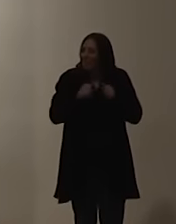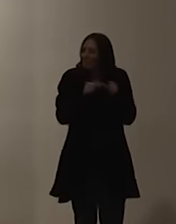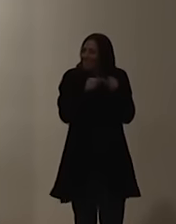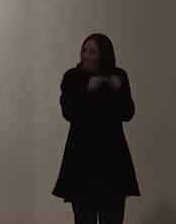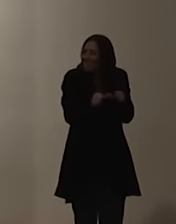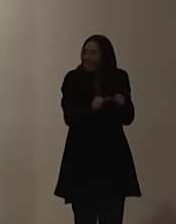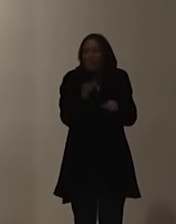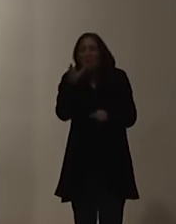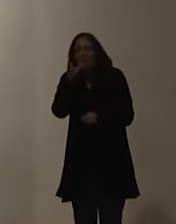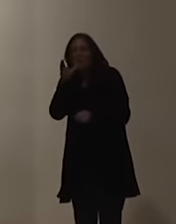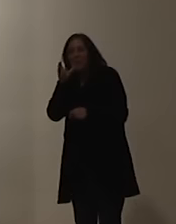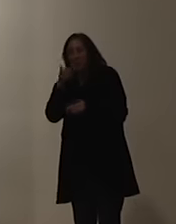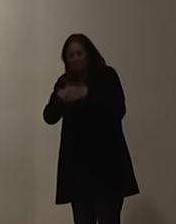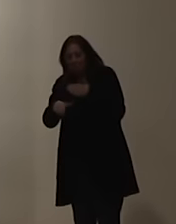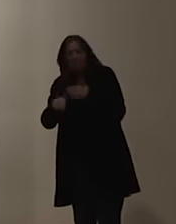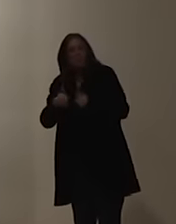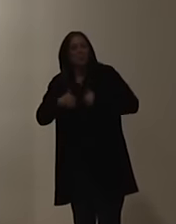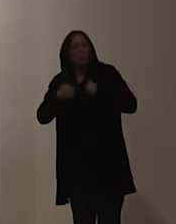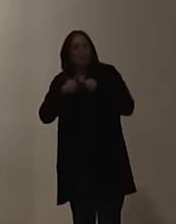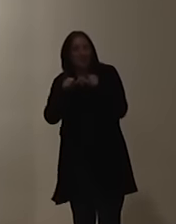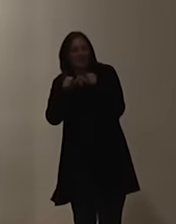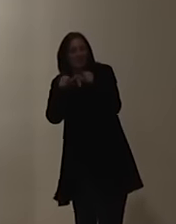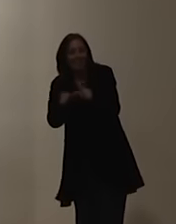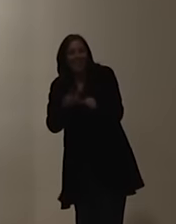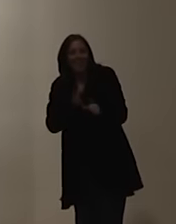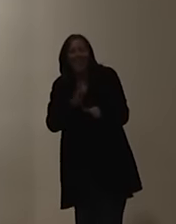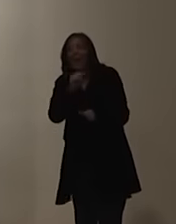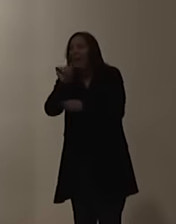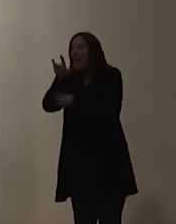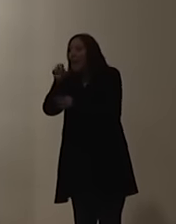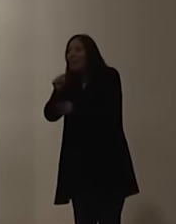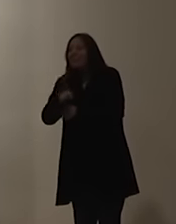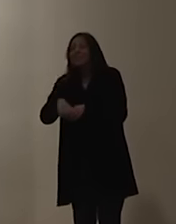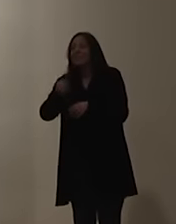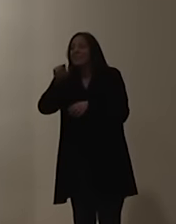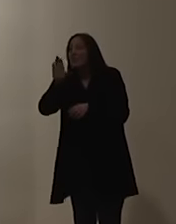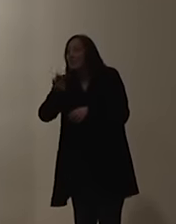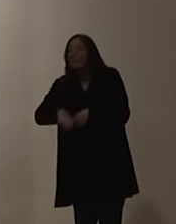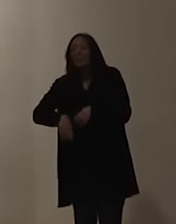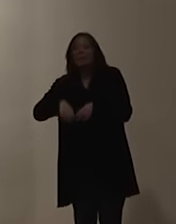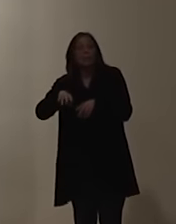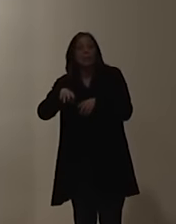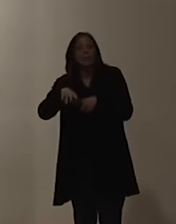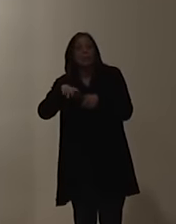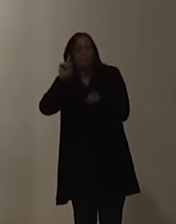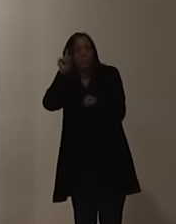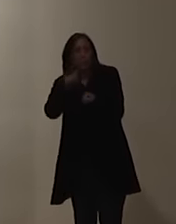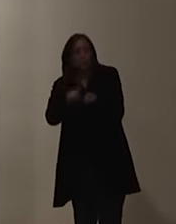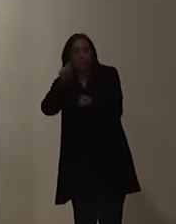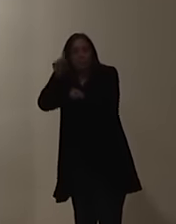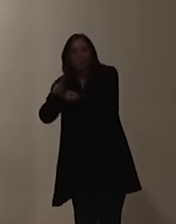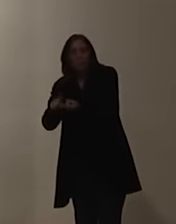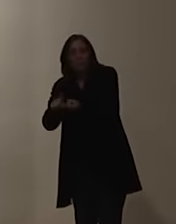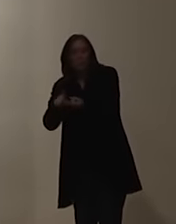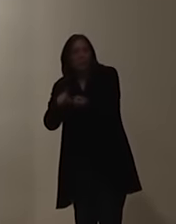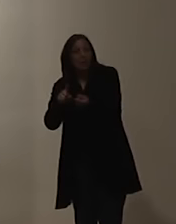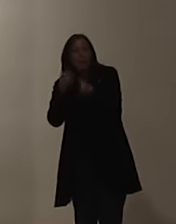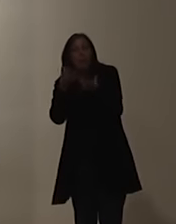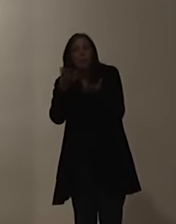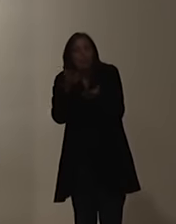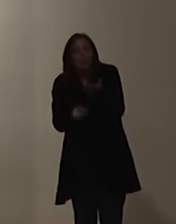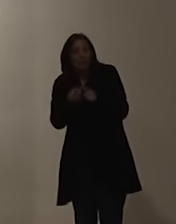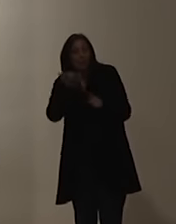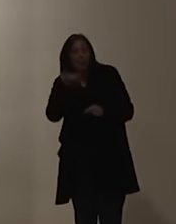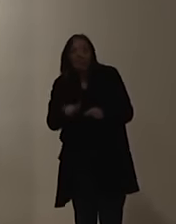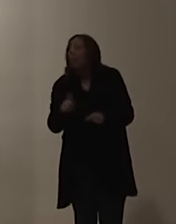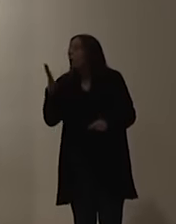mortality, and death due to AIDS, tuberculosis, and malaria. I wonder why those three. Oh yes, because we actually funded treatment